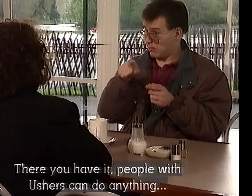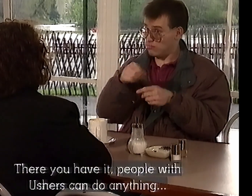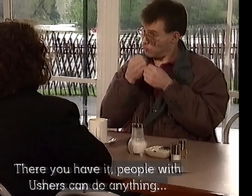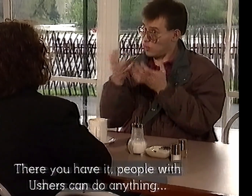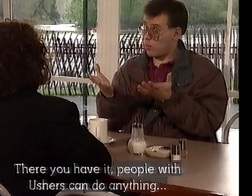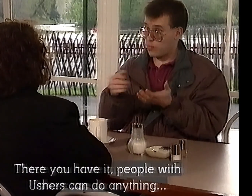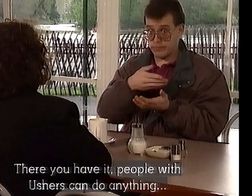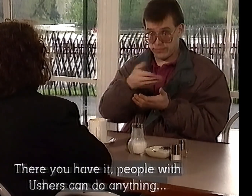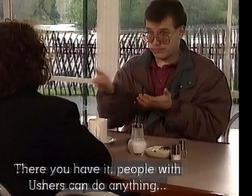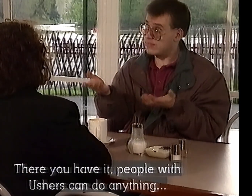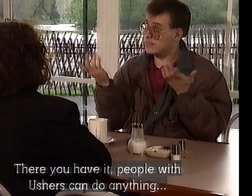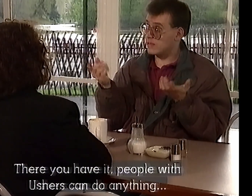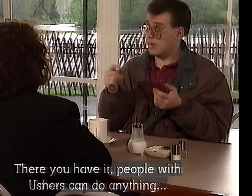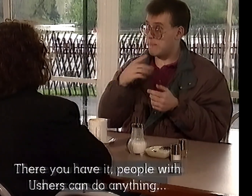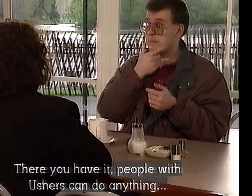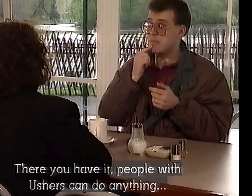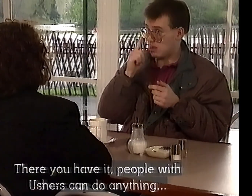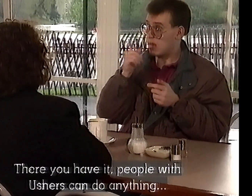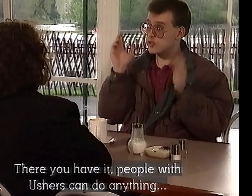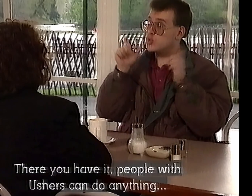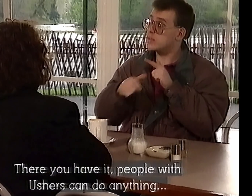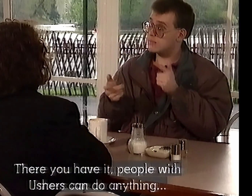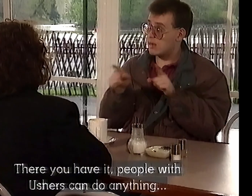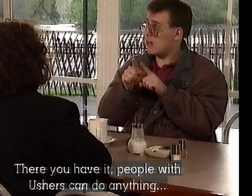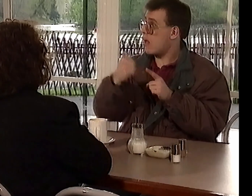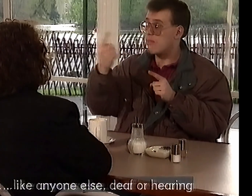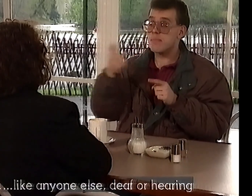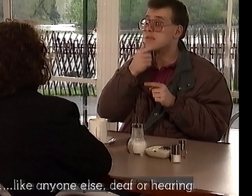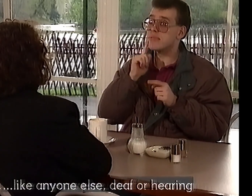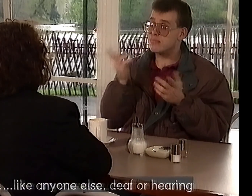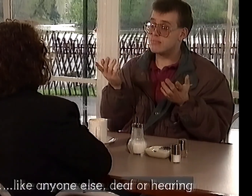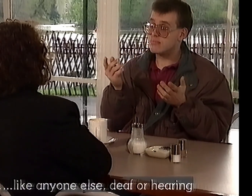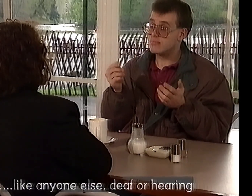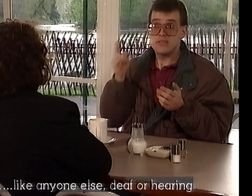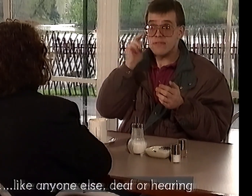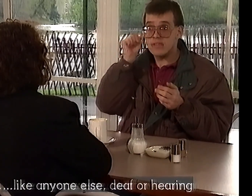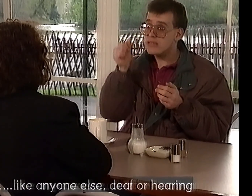So there you have it. It goes to show that people with ushers can do anything, like anyone else, deaf or hearing.